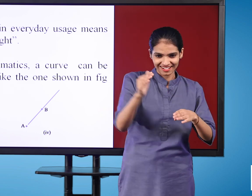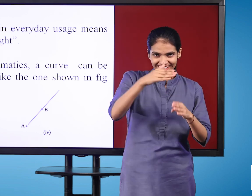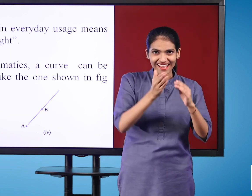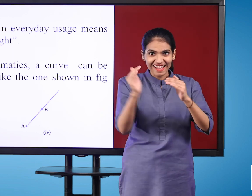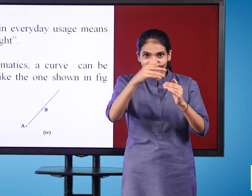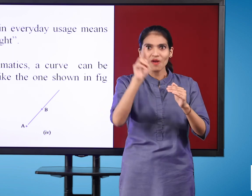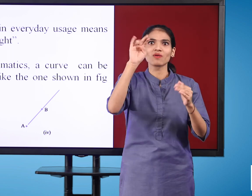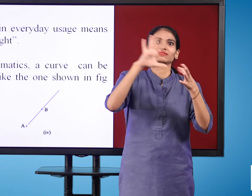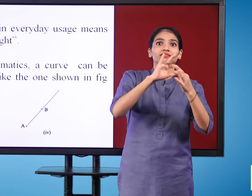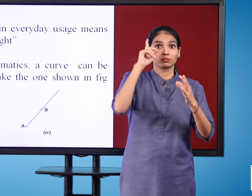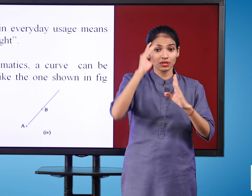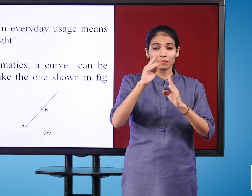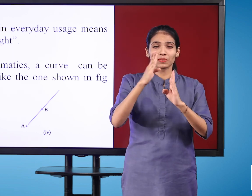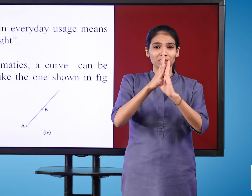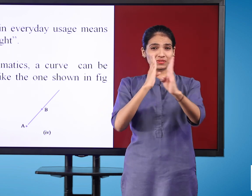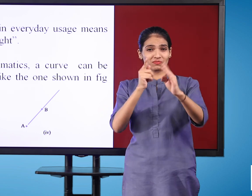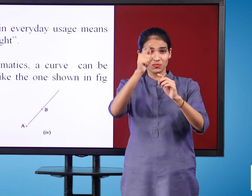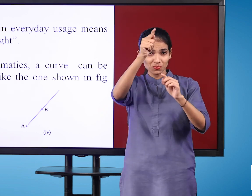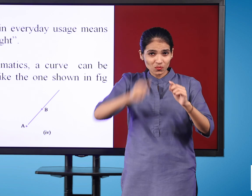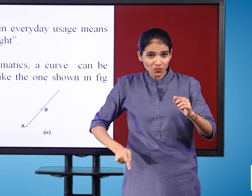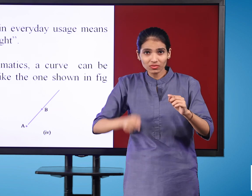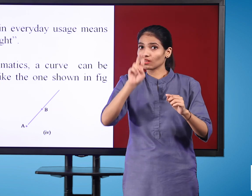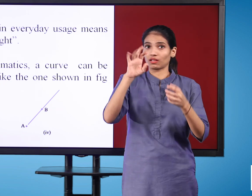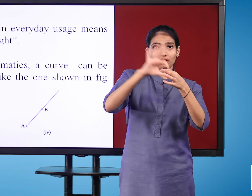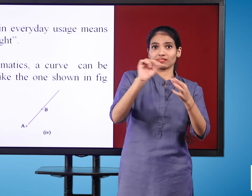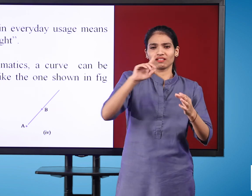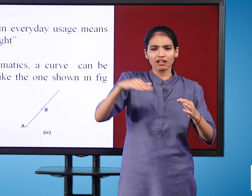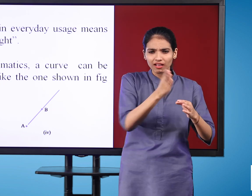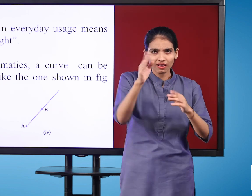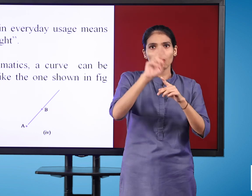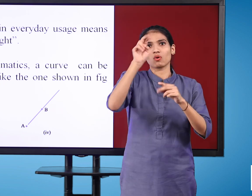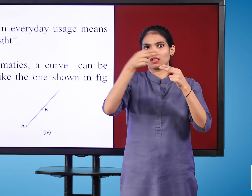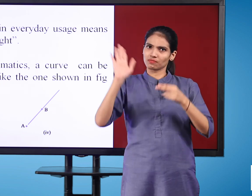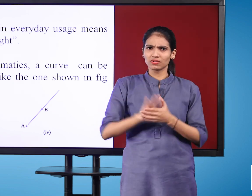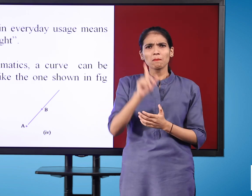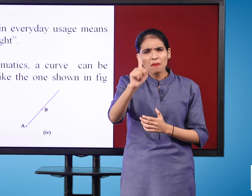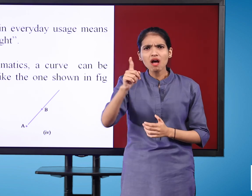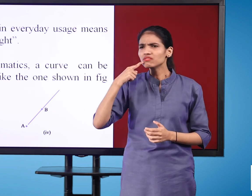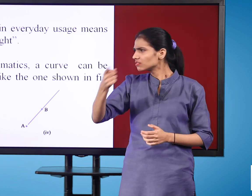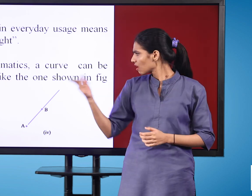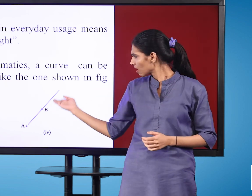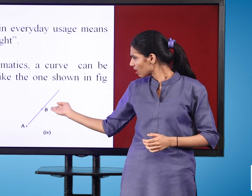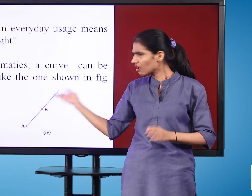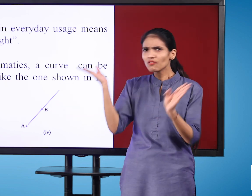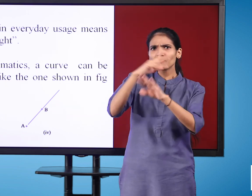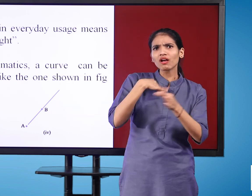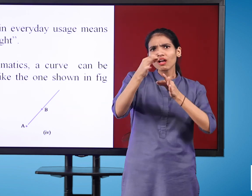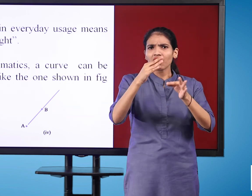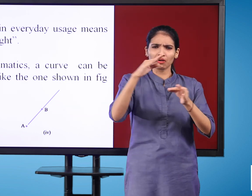in everyday usage means not straight. In mathematics, a curve